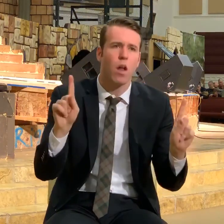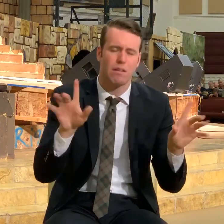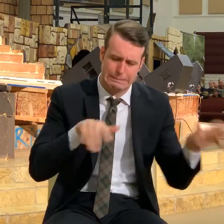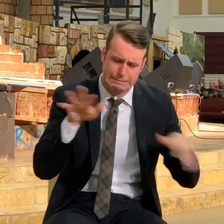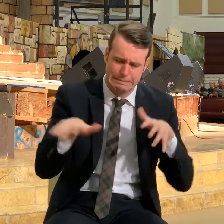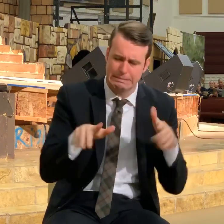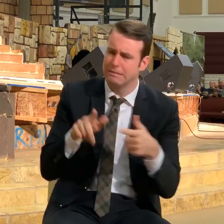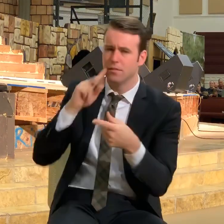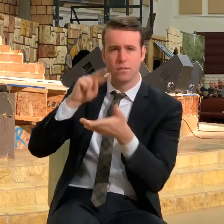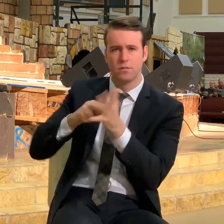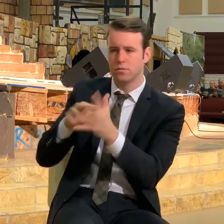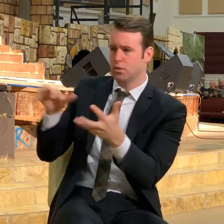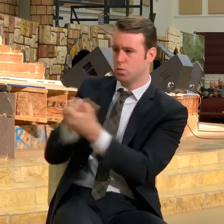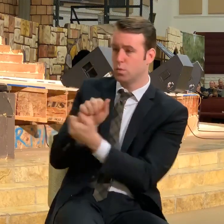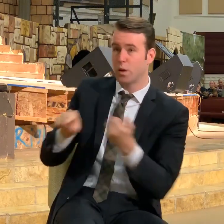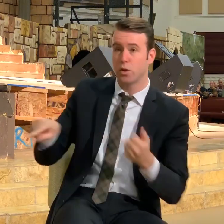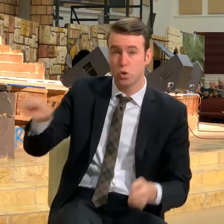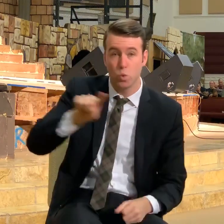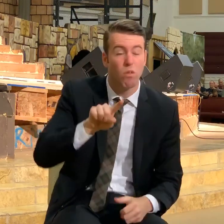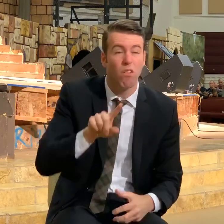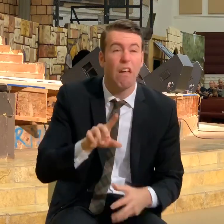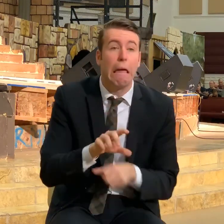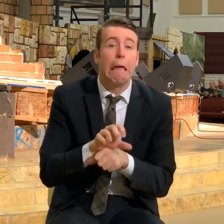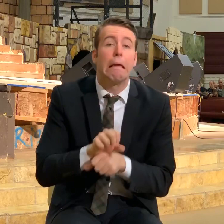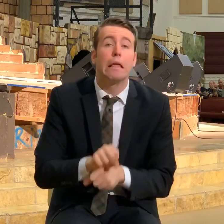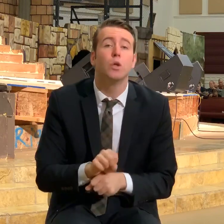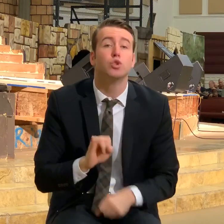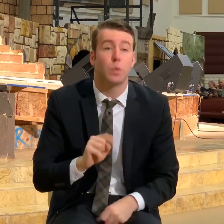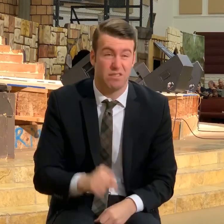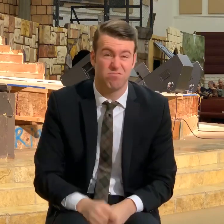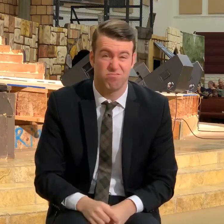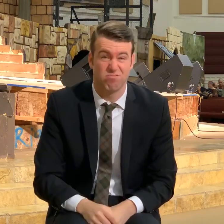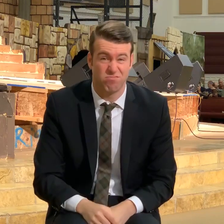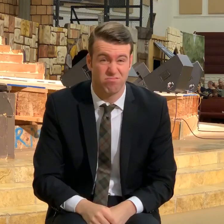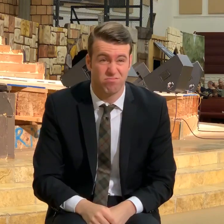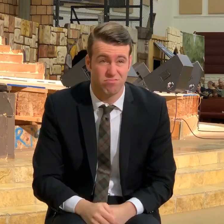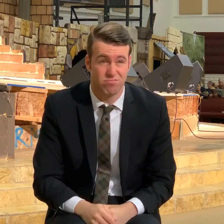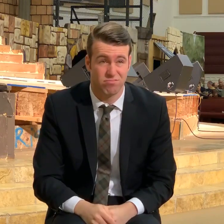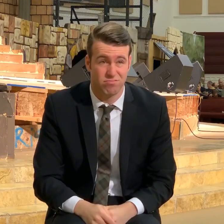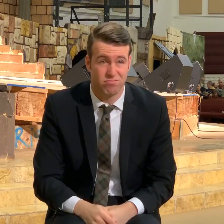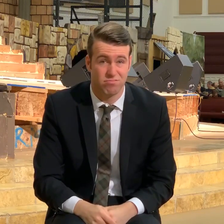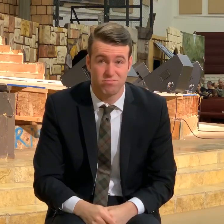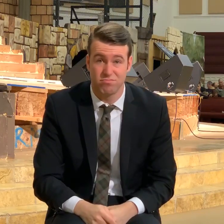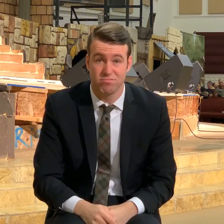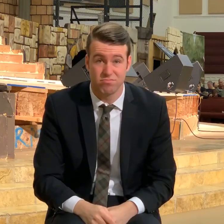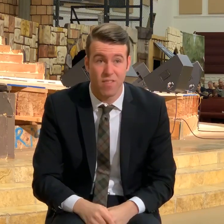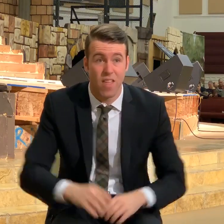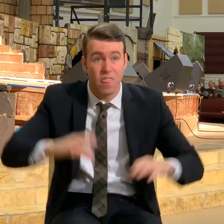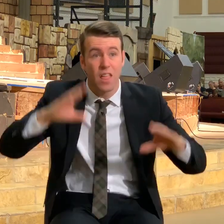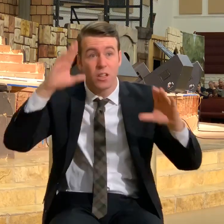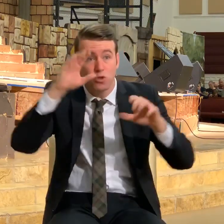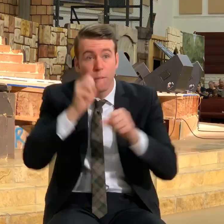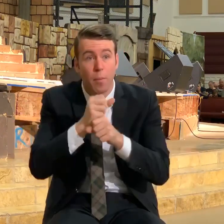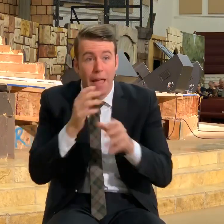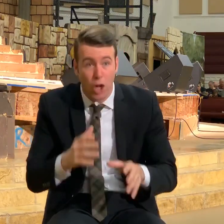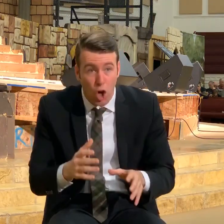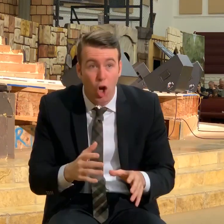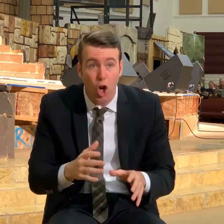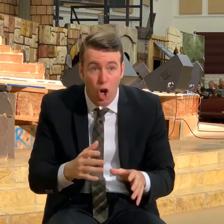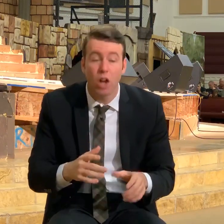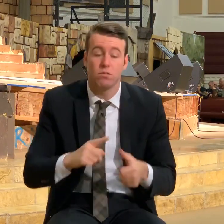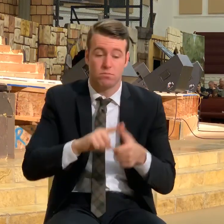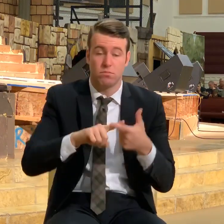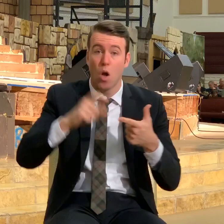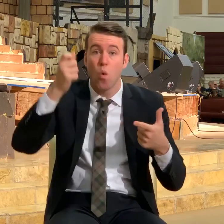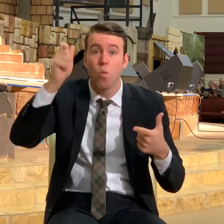efforts. Just get used to it. You may as well get used to it. Everybody say troublemaker. Say